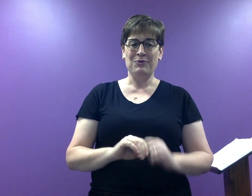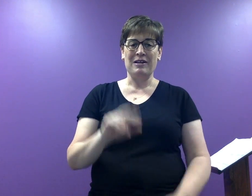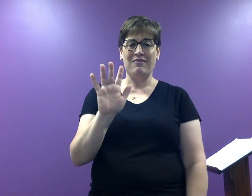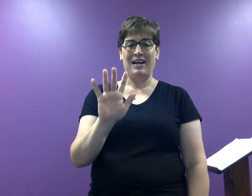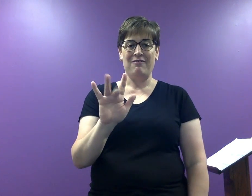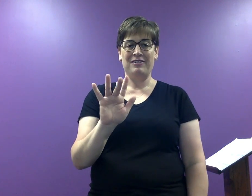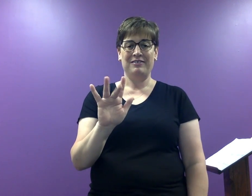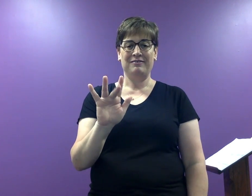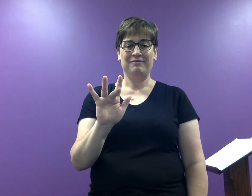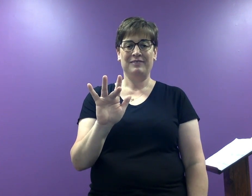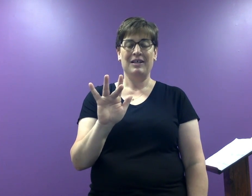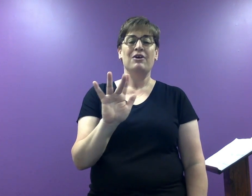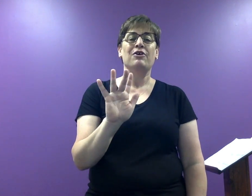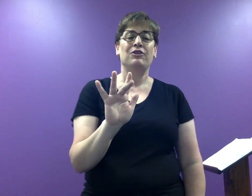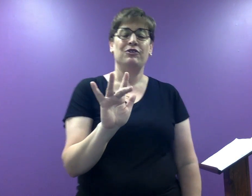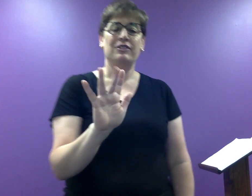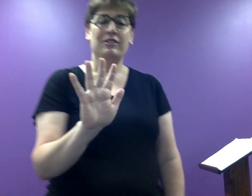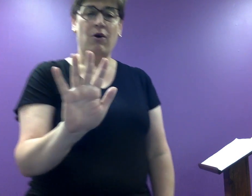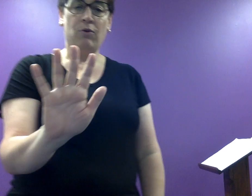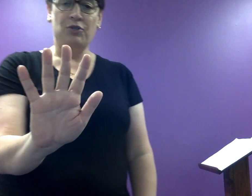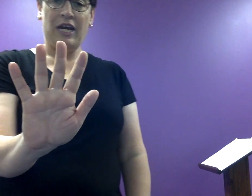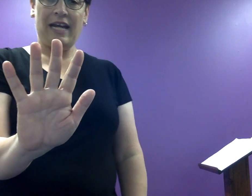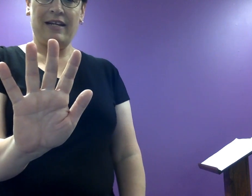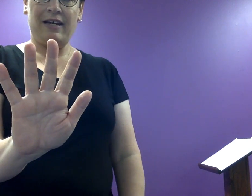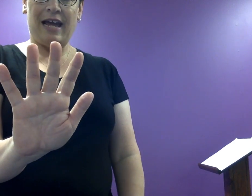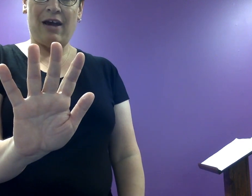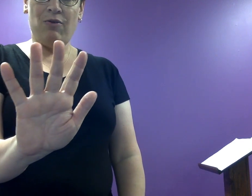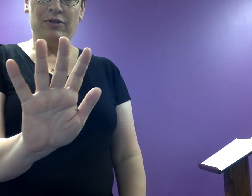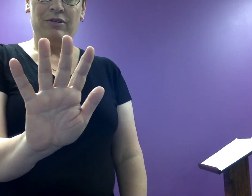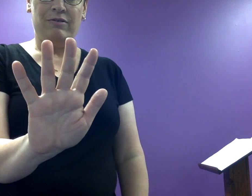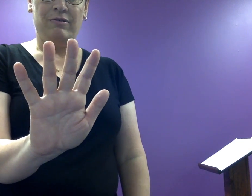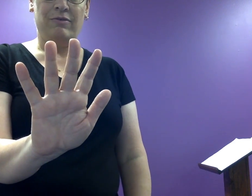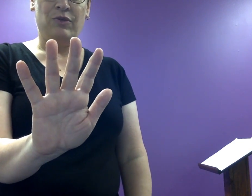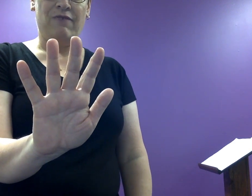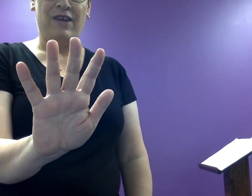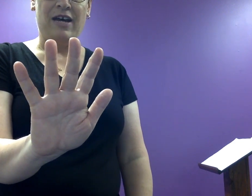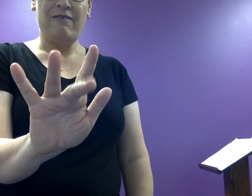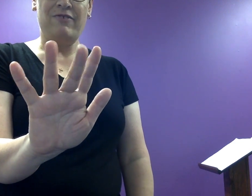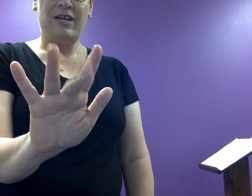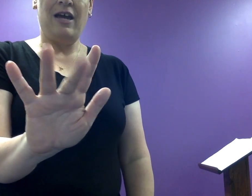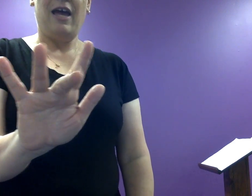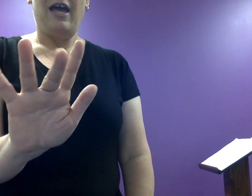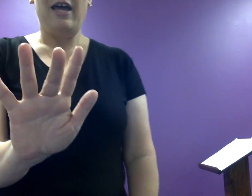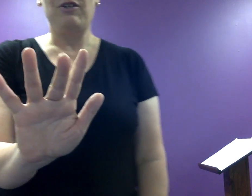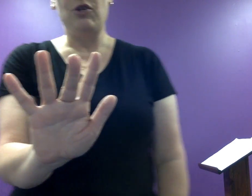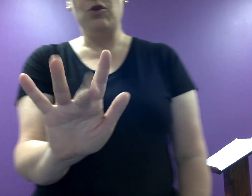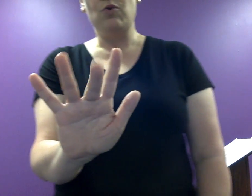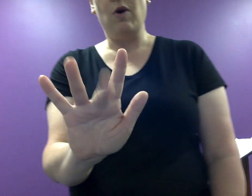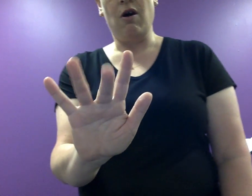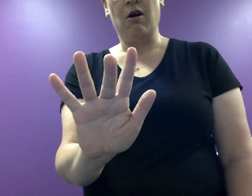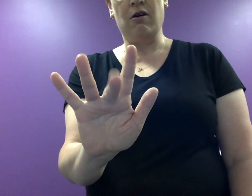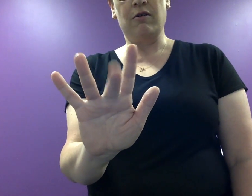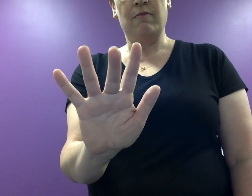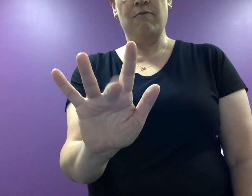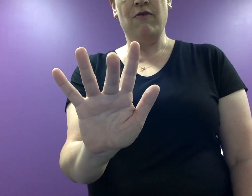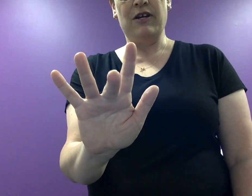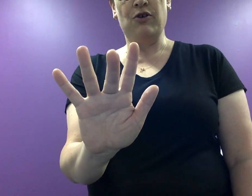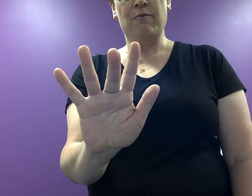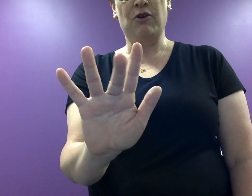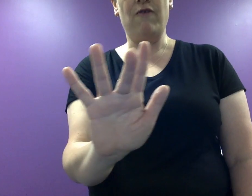25. You just hold your hand out with a 5, and you are moving your middle